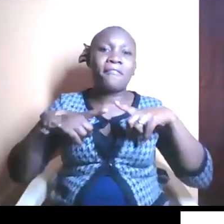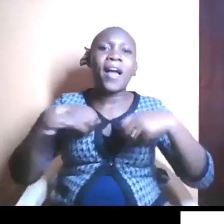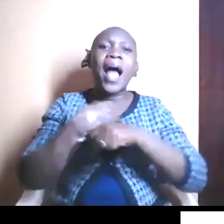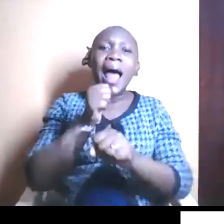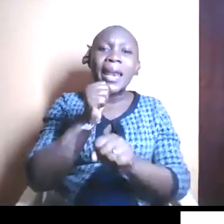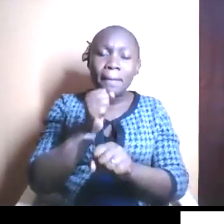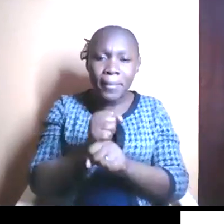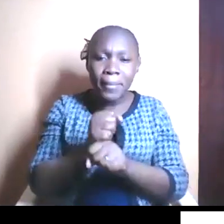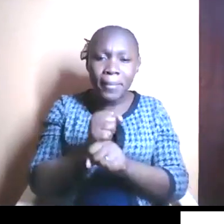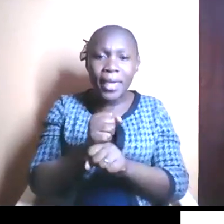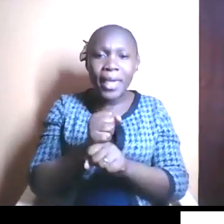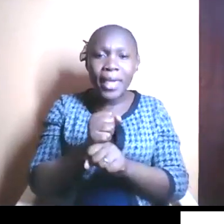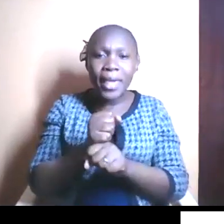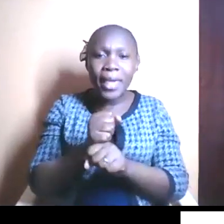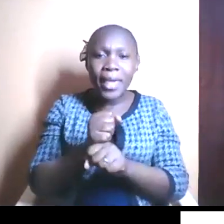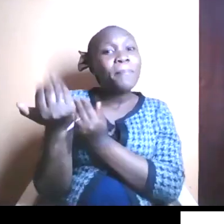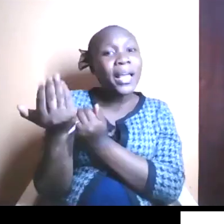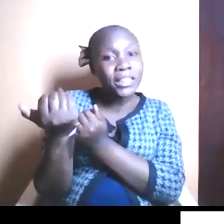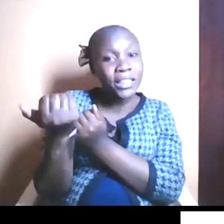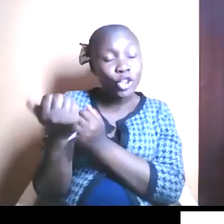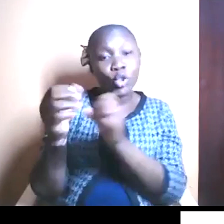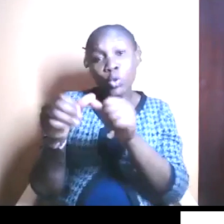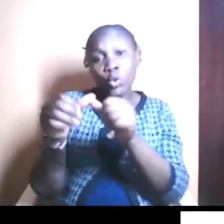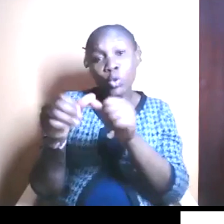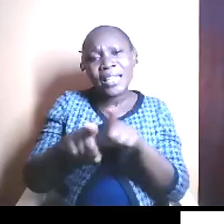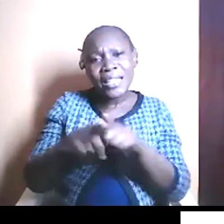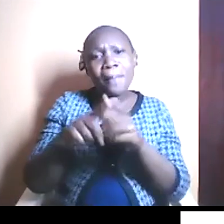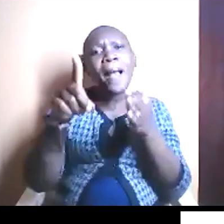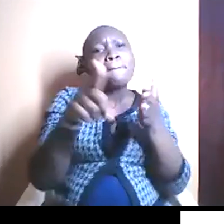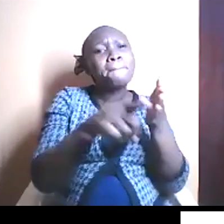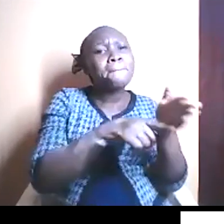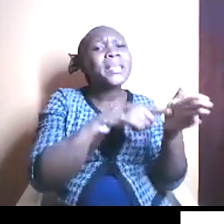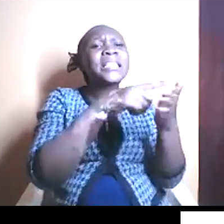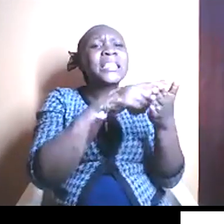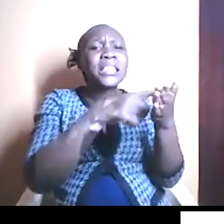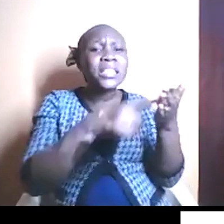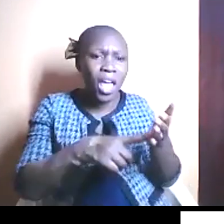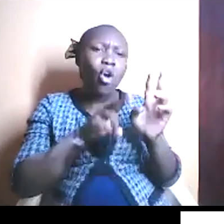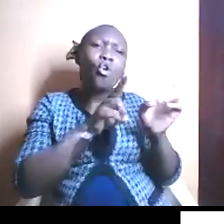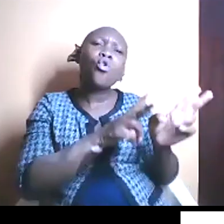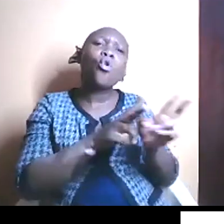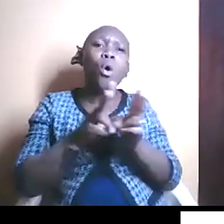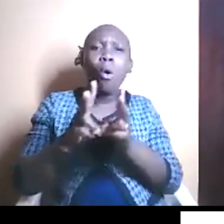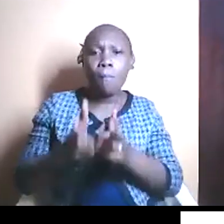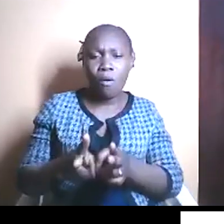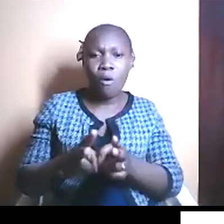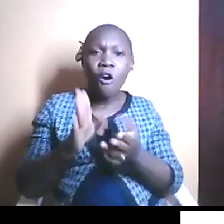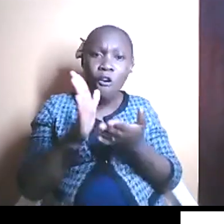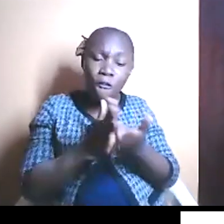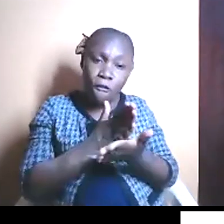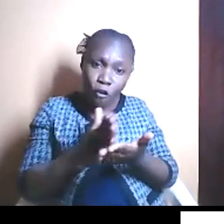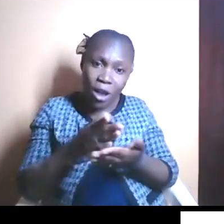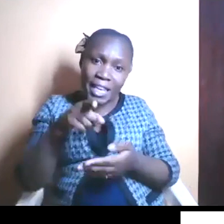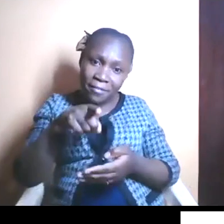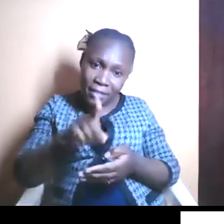pandemic. And mistakes are just human. So forgiving yourself and